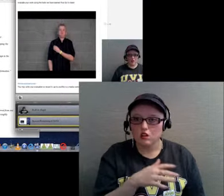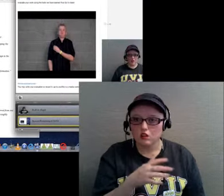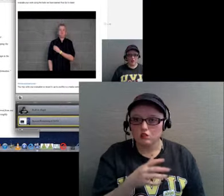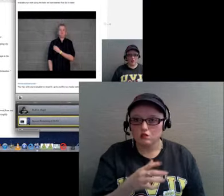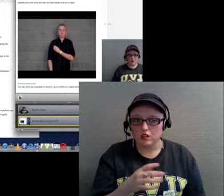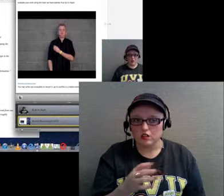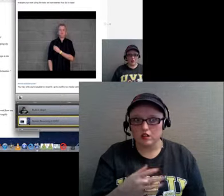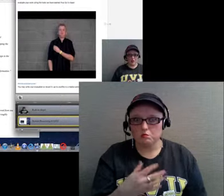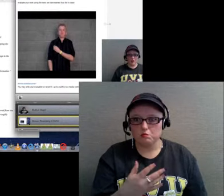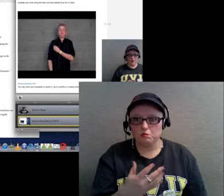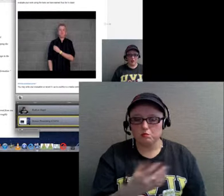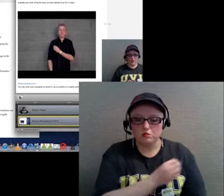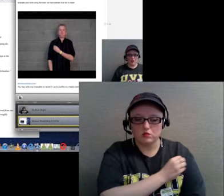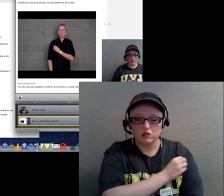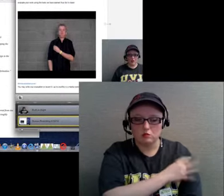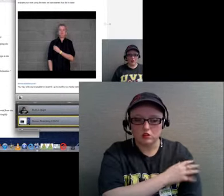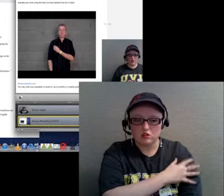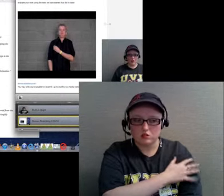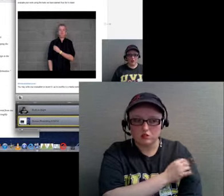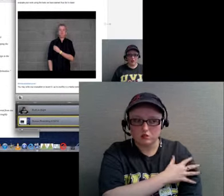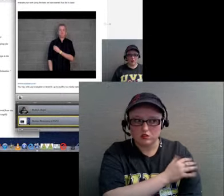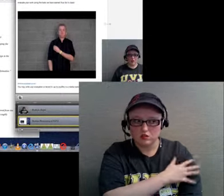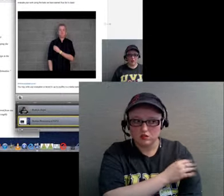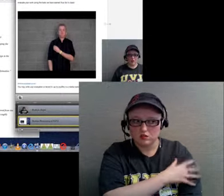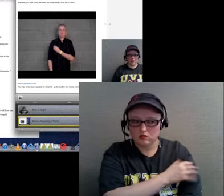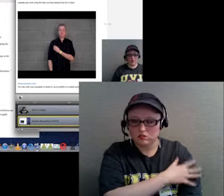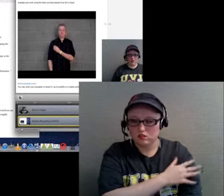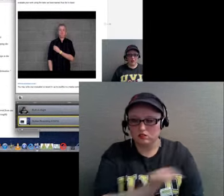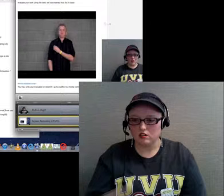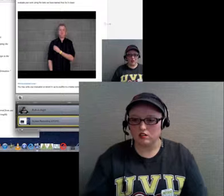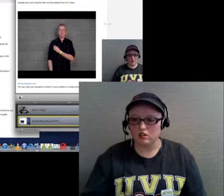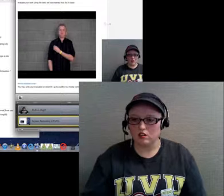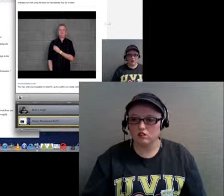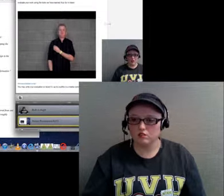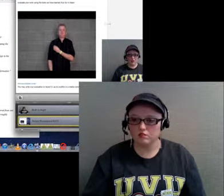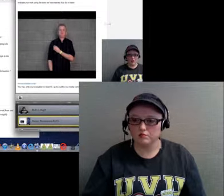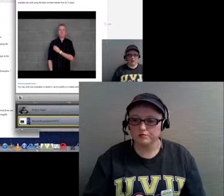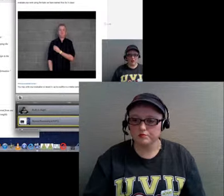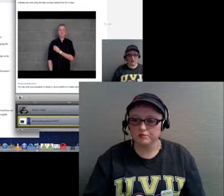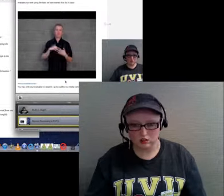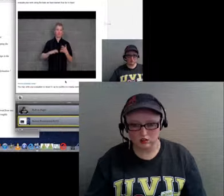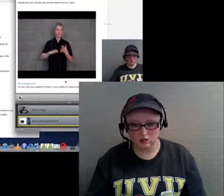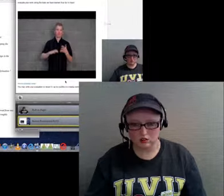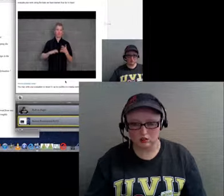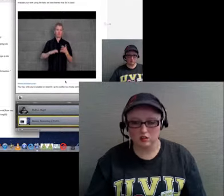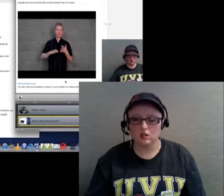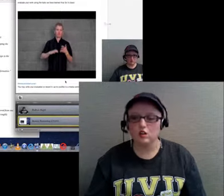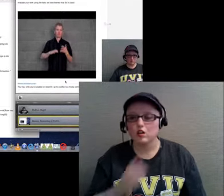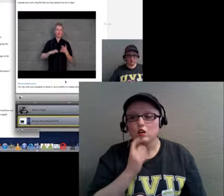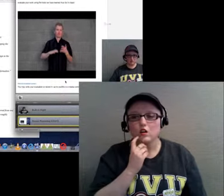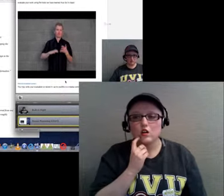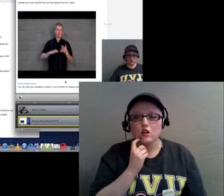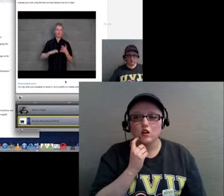throbbing, because that, better describes this thing.